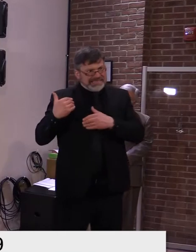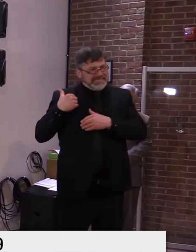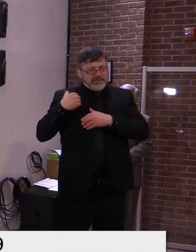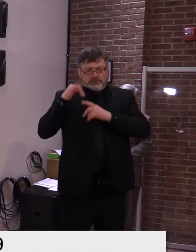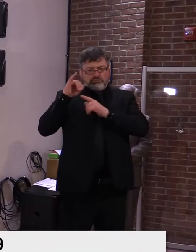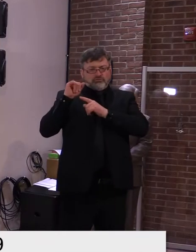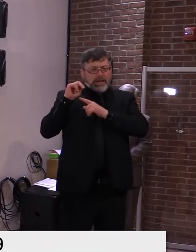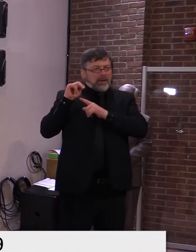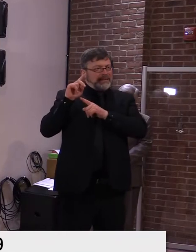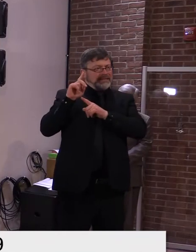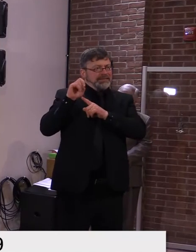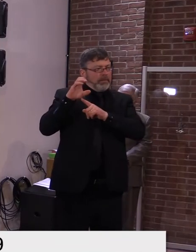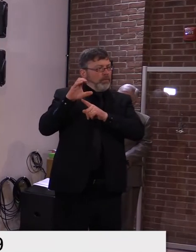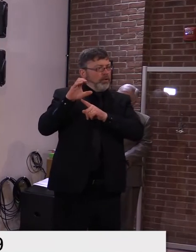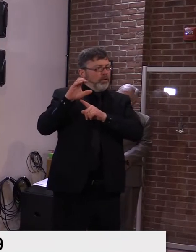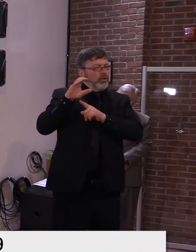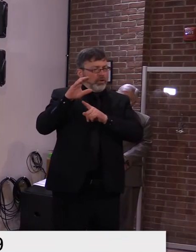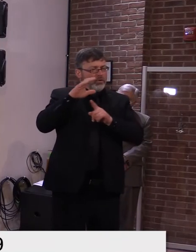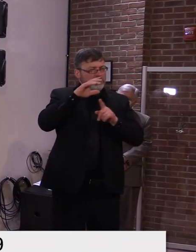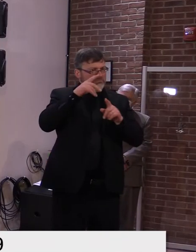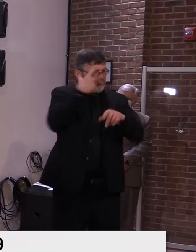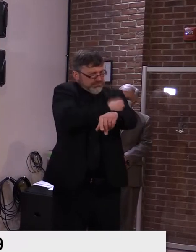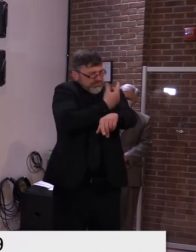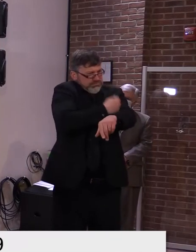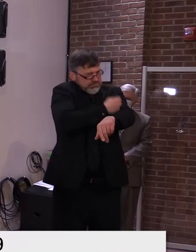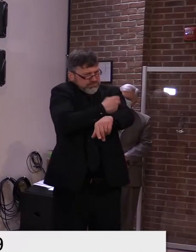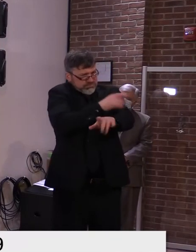rate of death has reduced